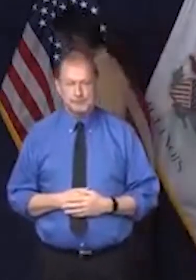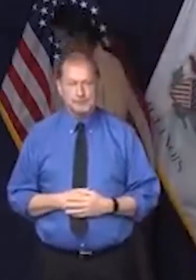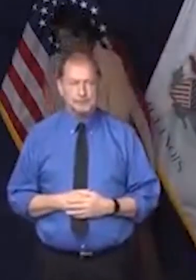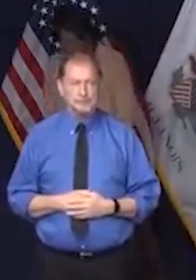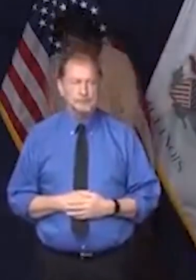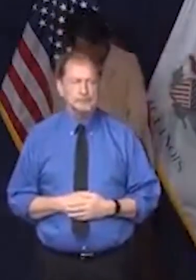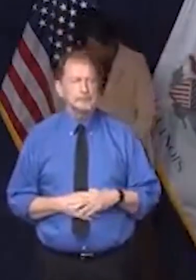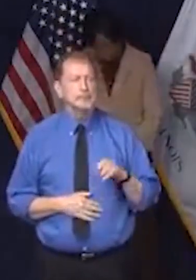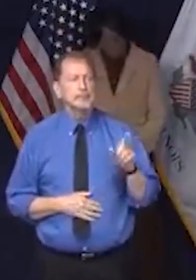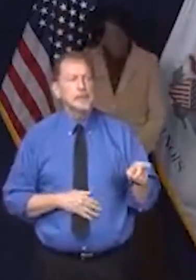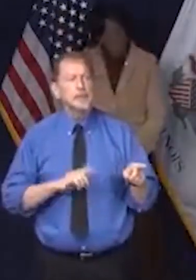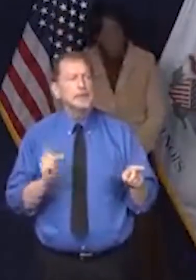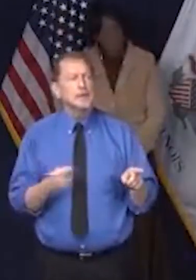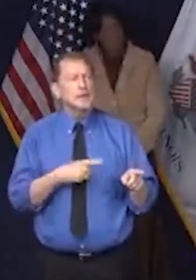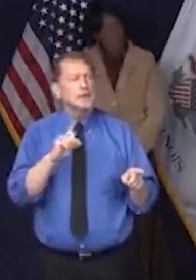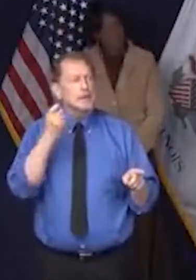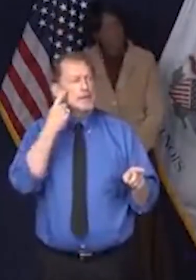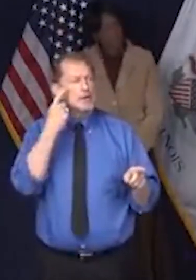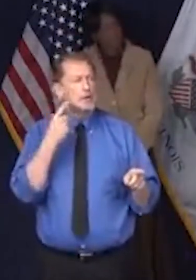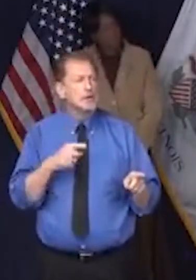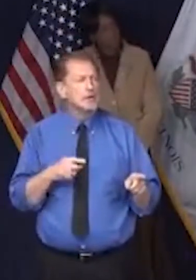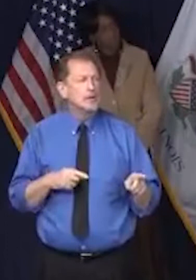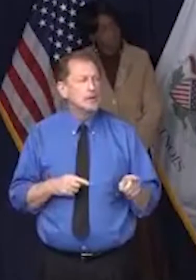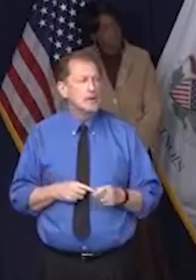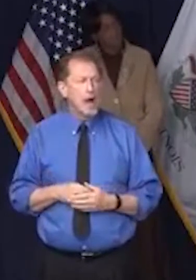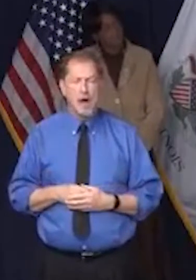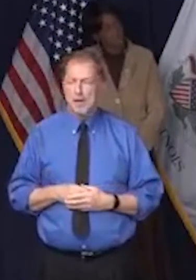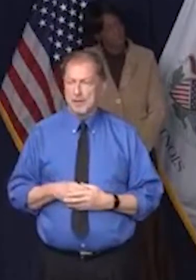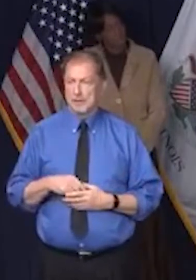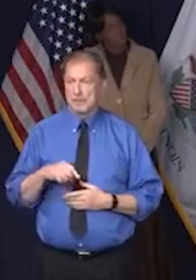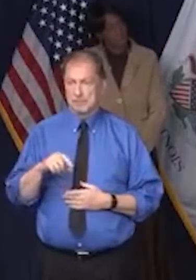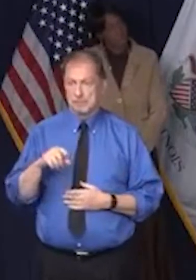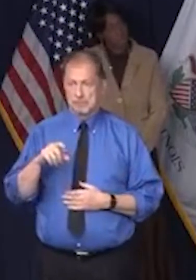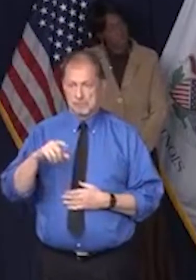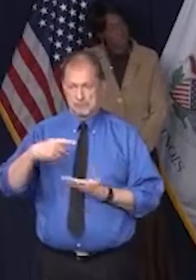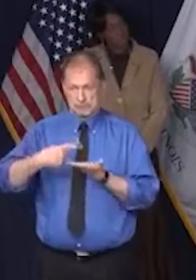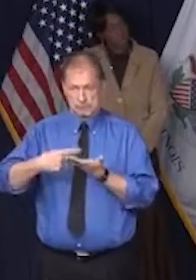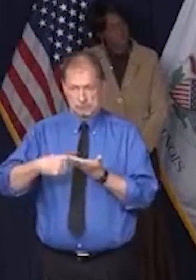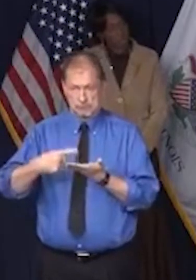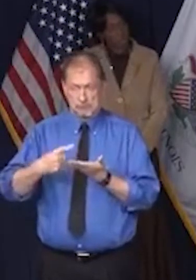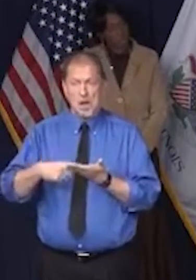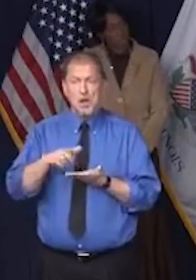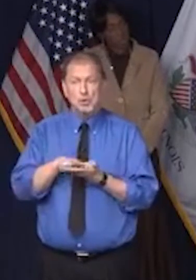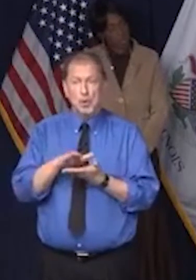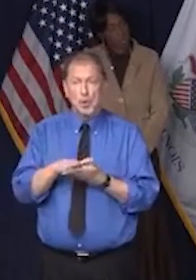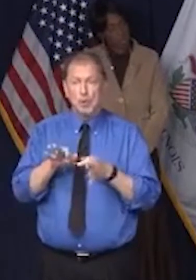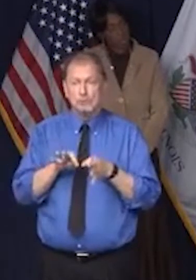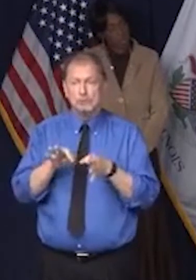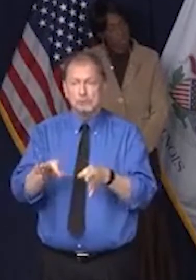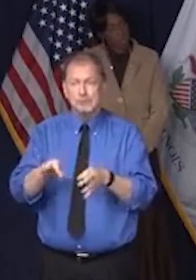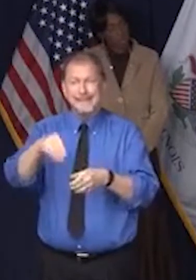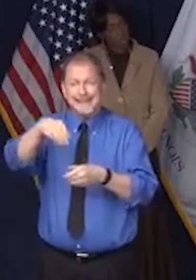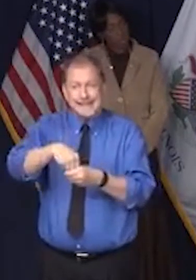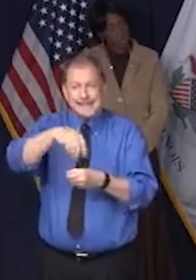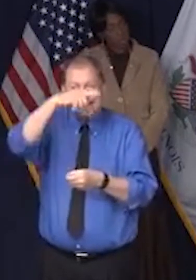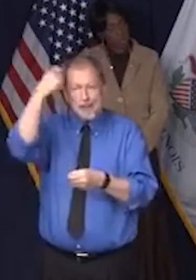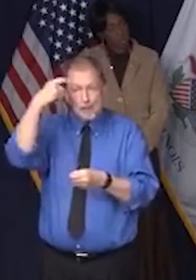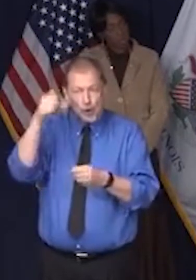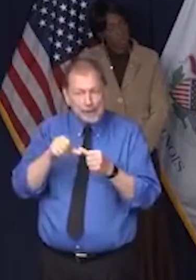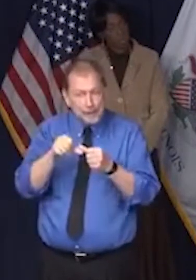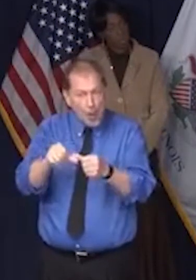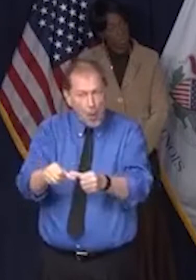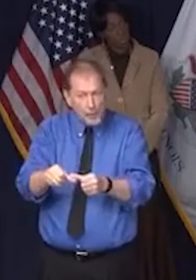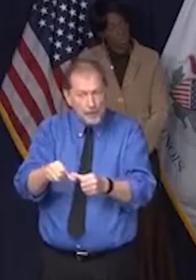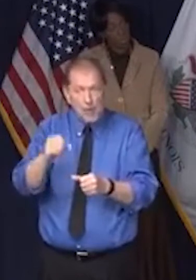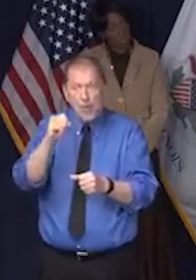Governor, was there any talk about extending the school year into the summer or adjusting next year's school year? And also, what does this do to the stay-at-home order?